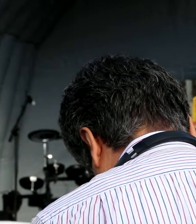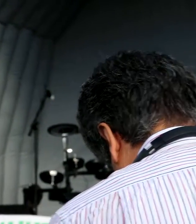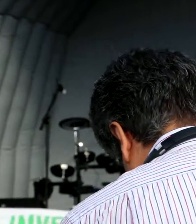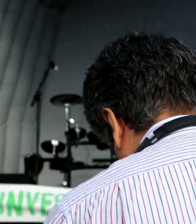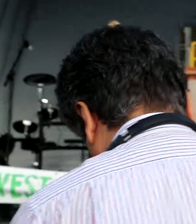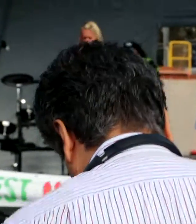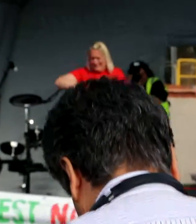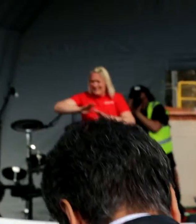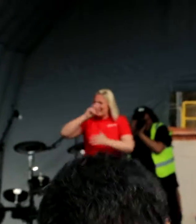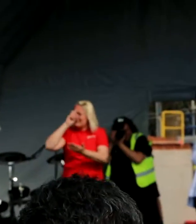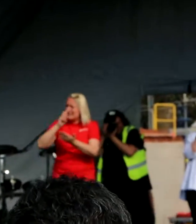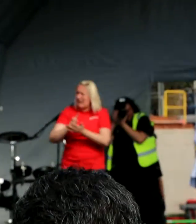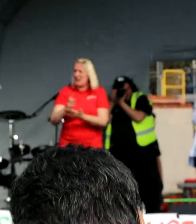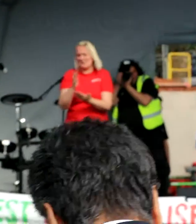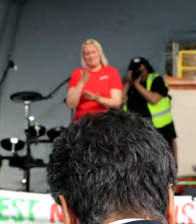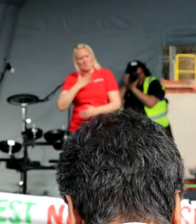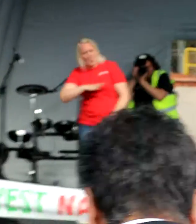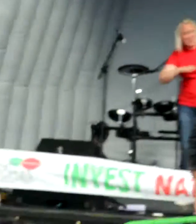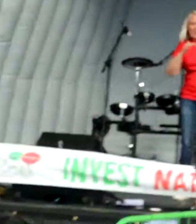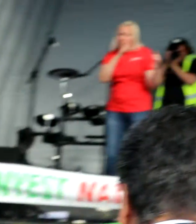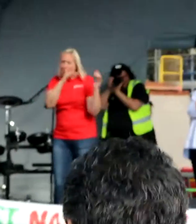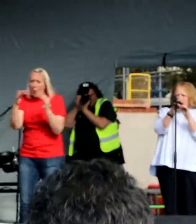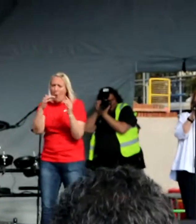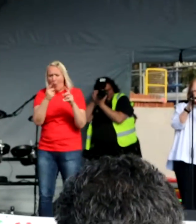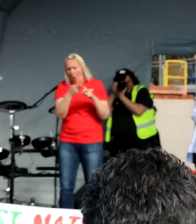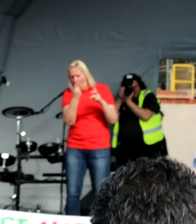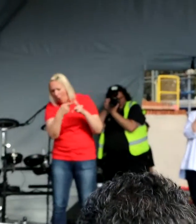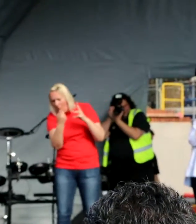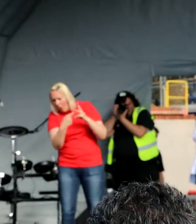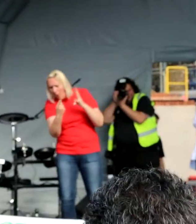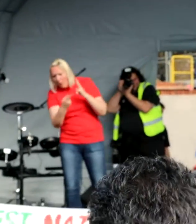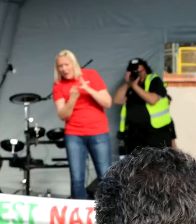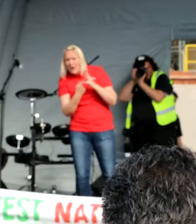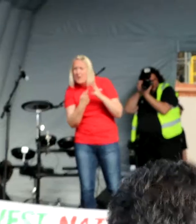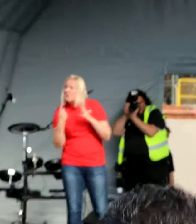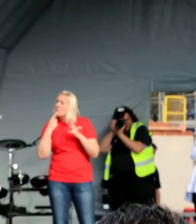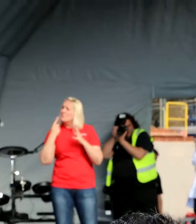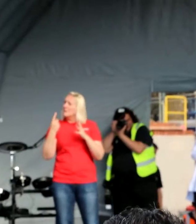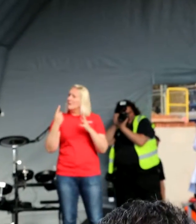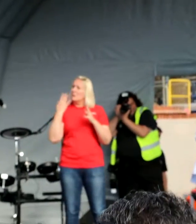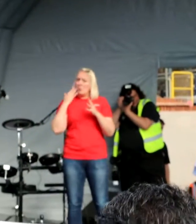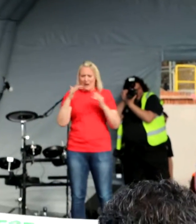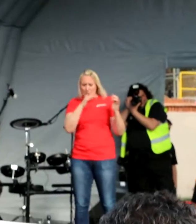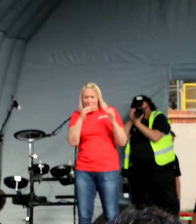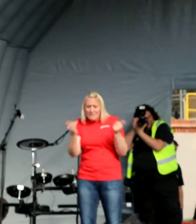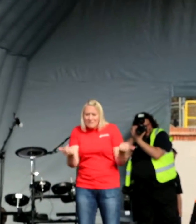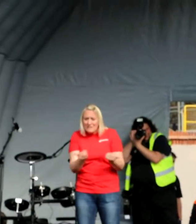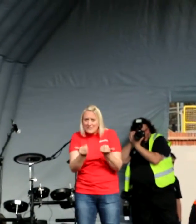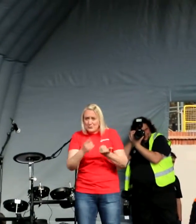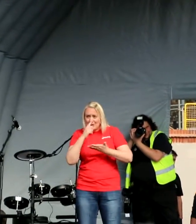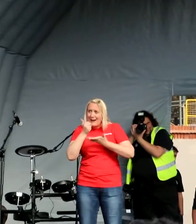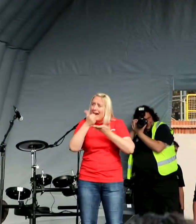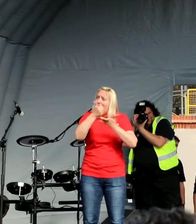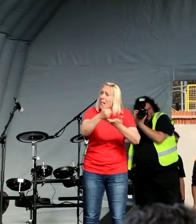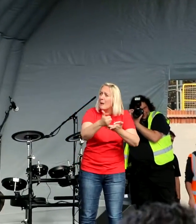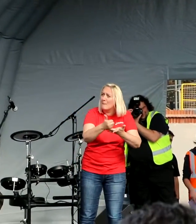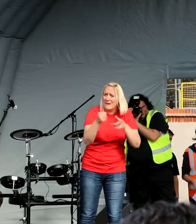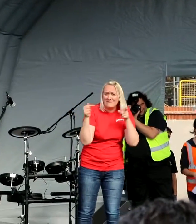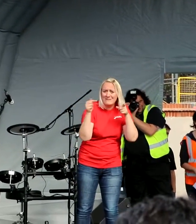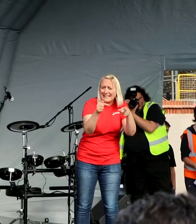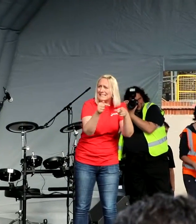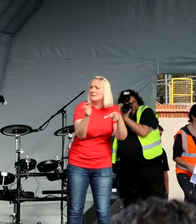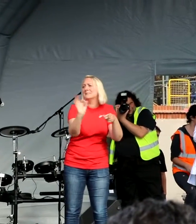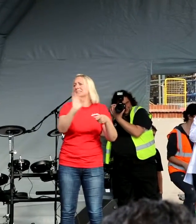take us into war after war after war, but it cannot help the victims of the wars that they've helped to